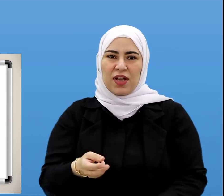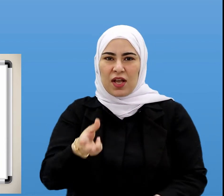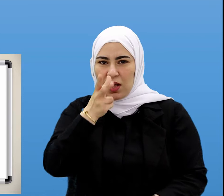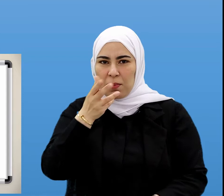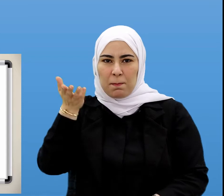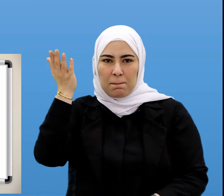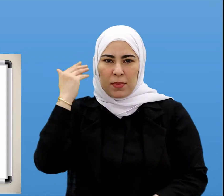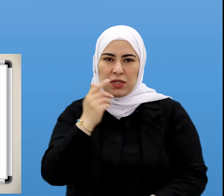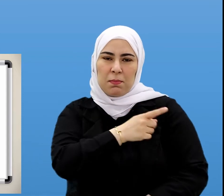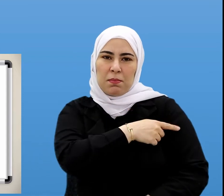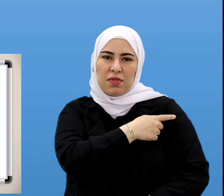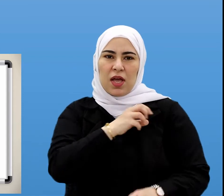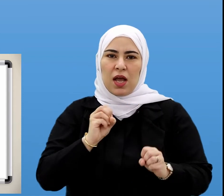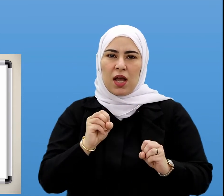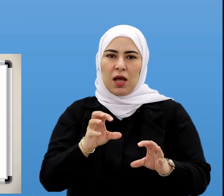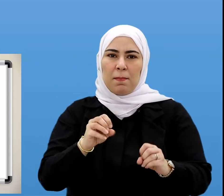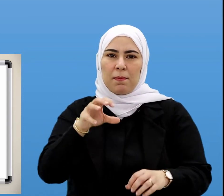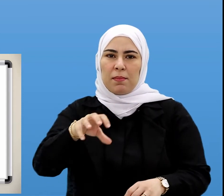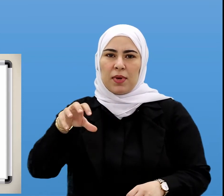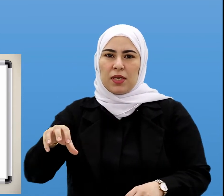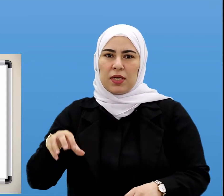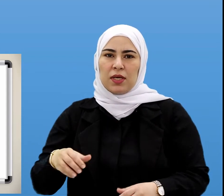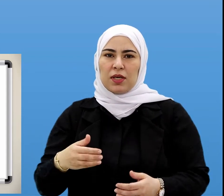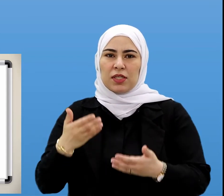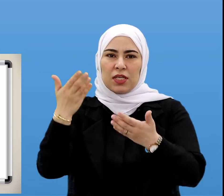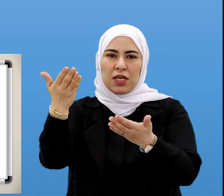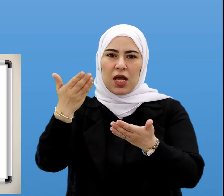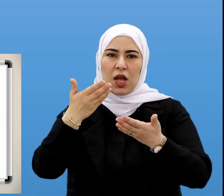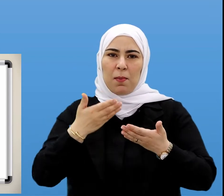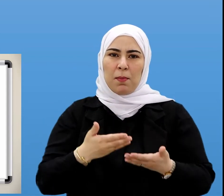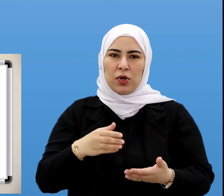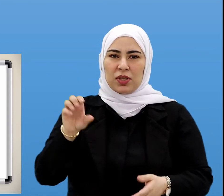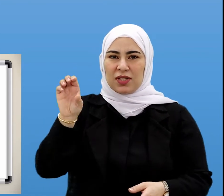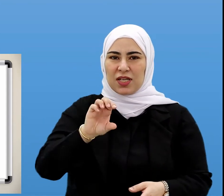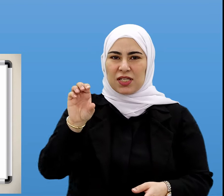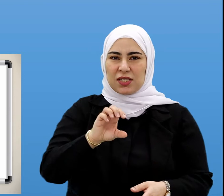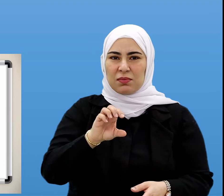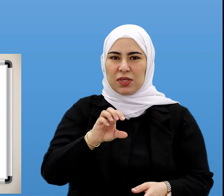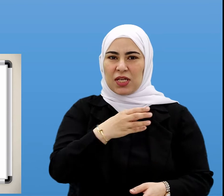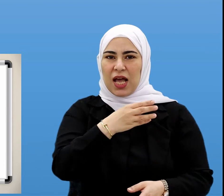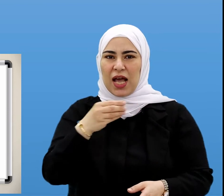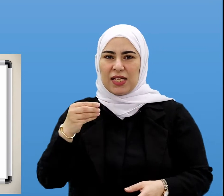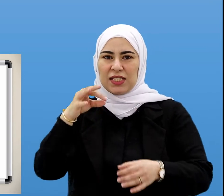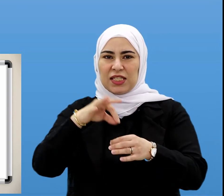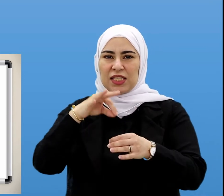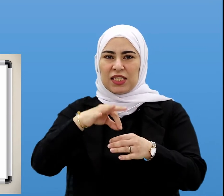imported spices and tea from India. And notice we use imported.